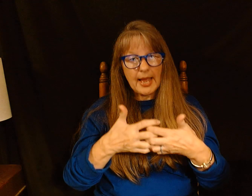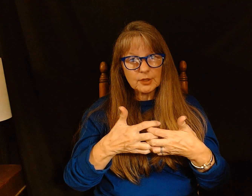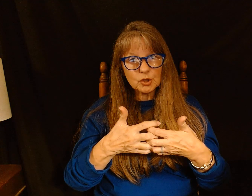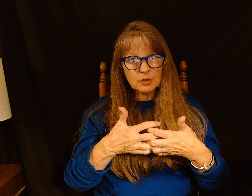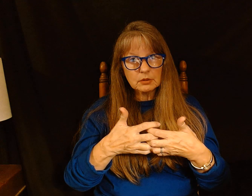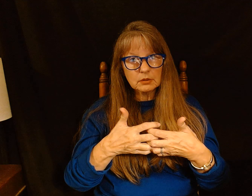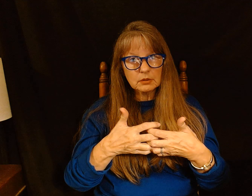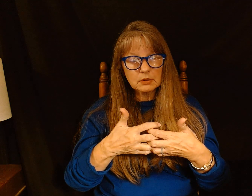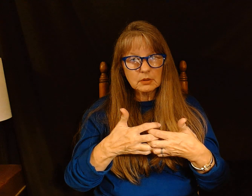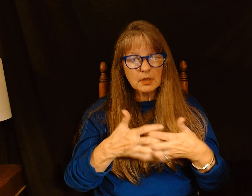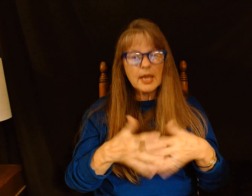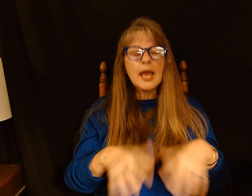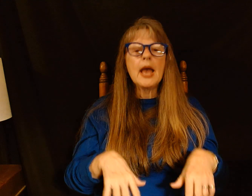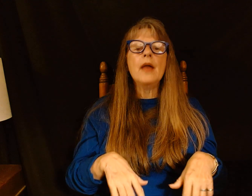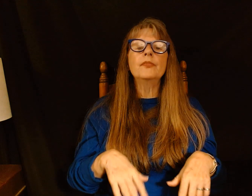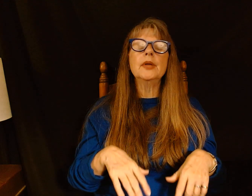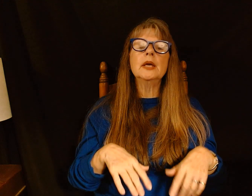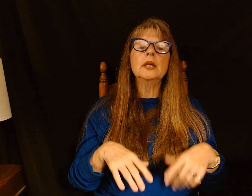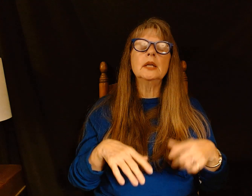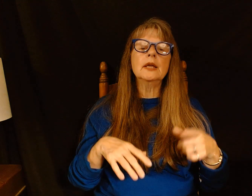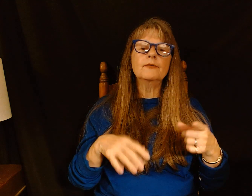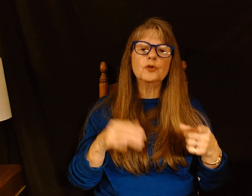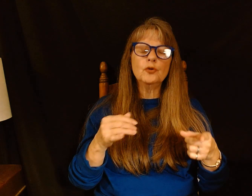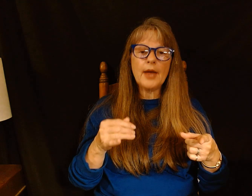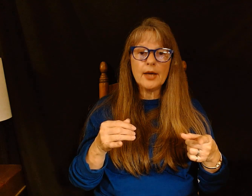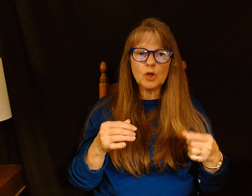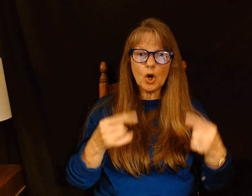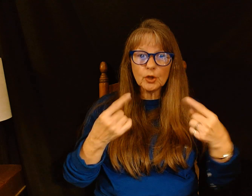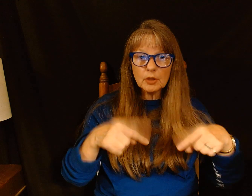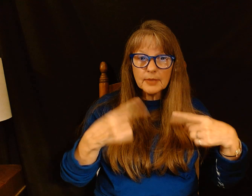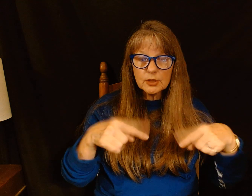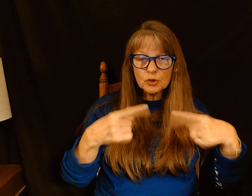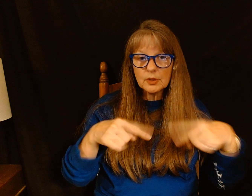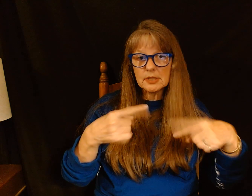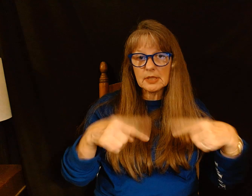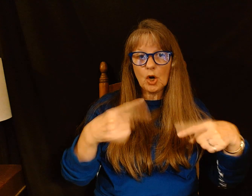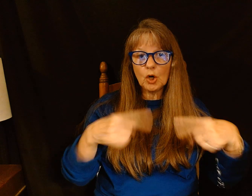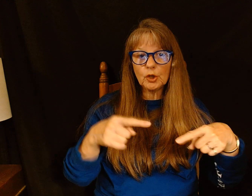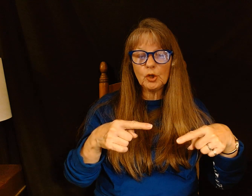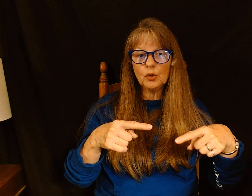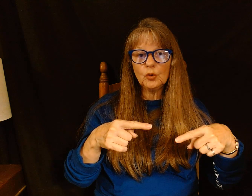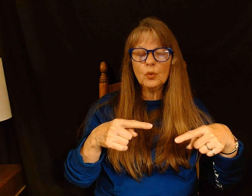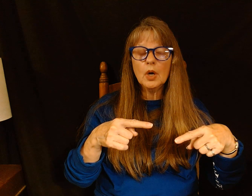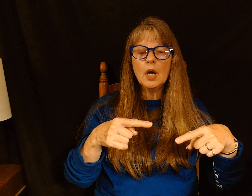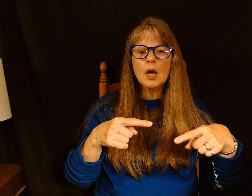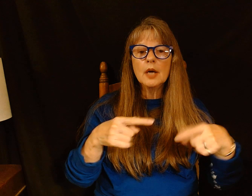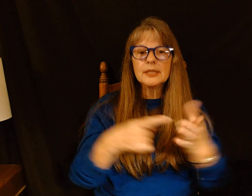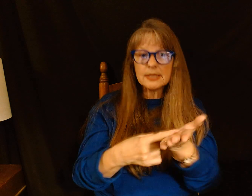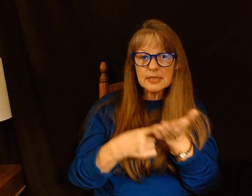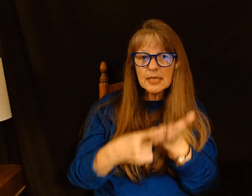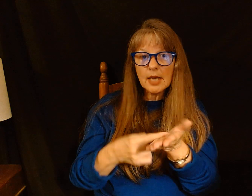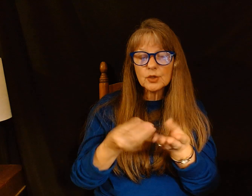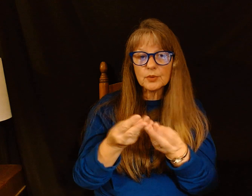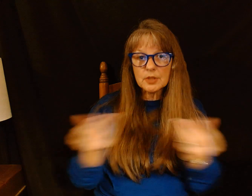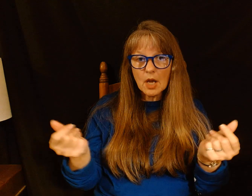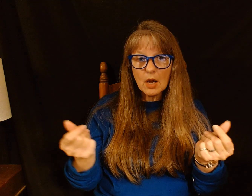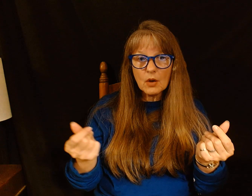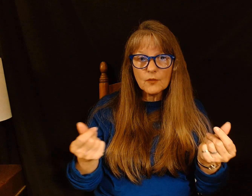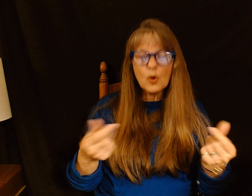match. And then if you've had an argument, you can say argue, discuss, resolve,